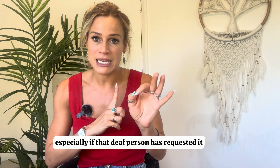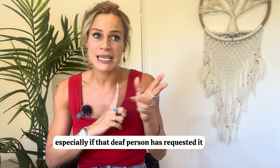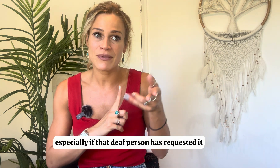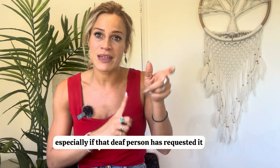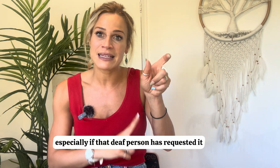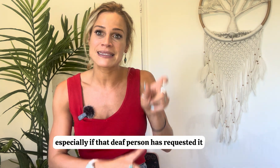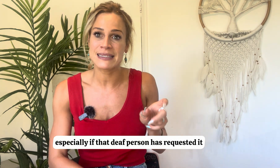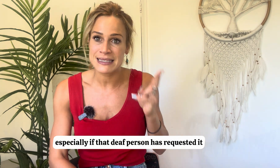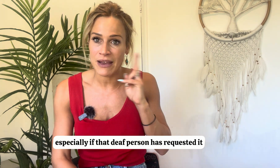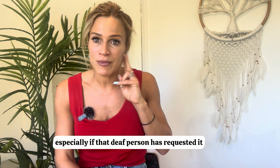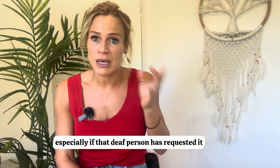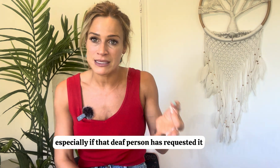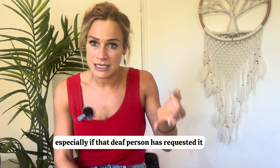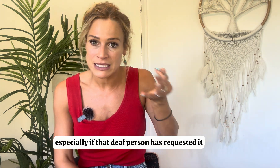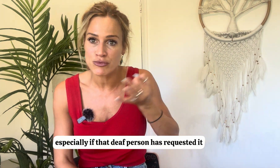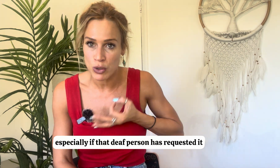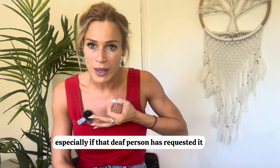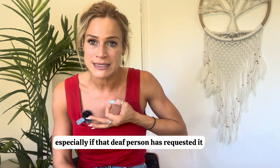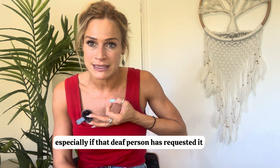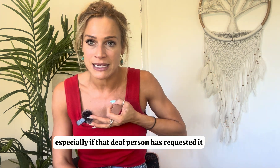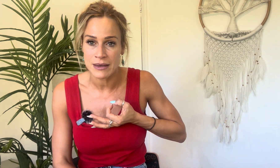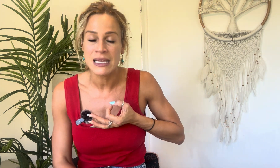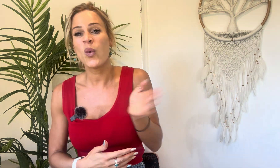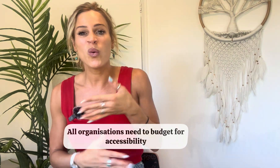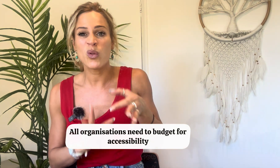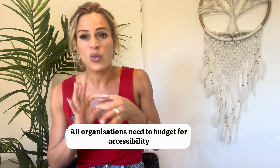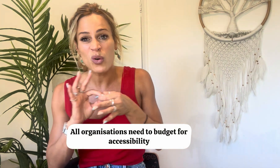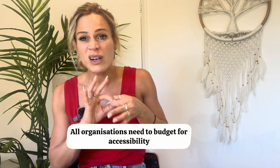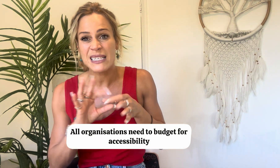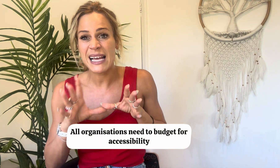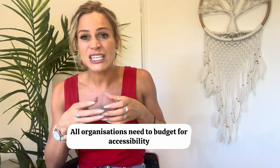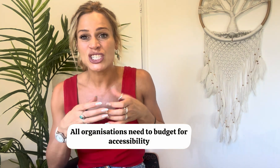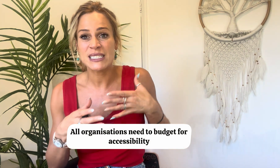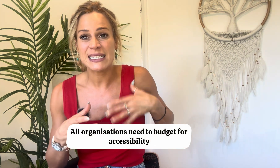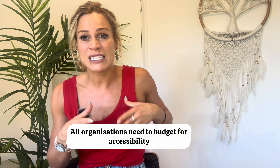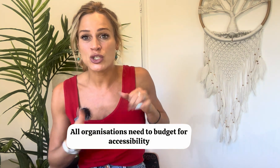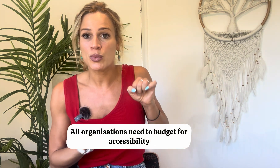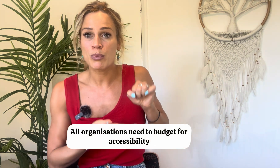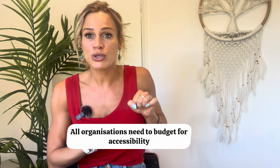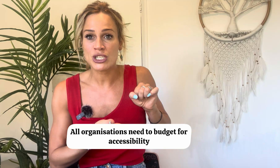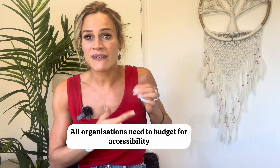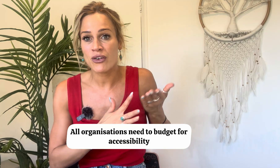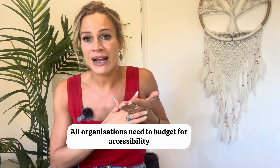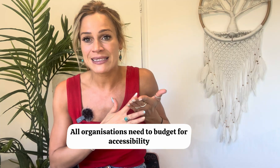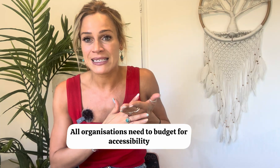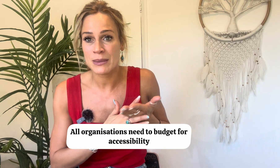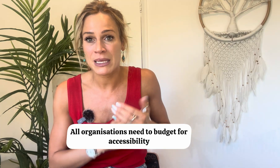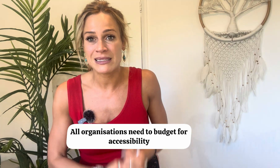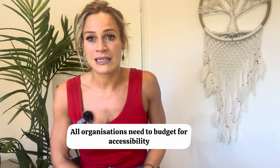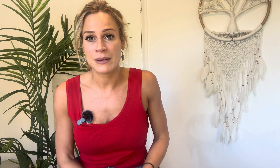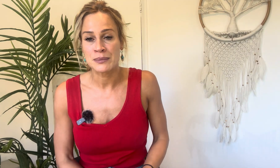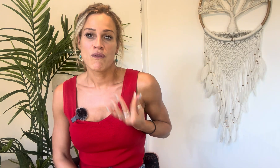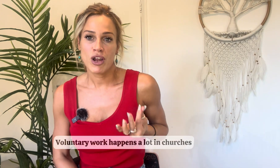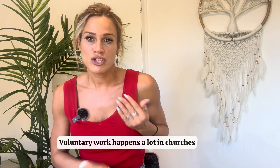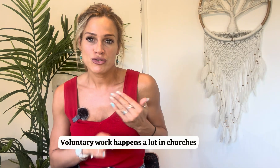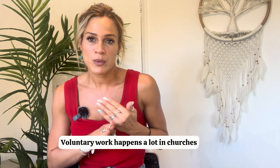if that deaf person has requested it. All organisations need to budget for accessibility. Voluntary